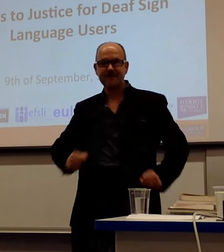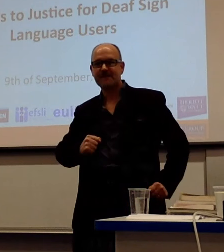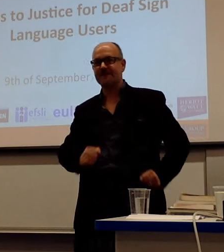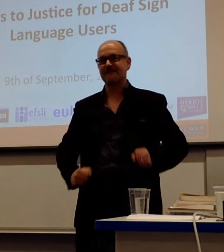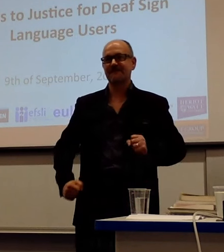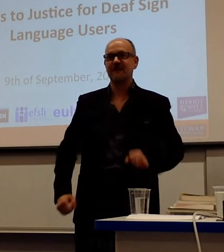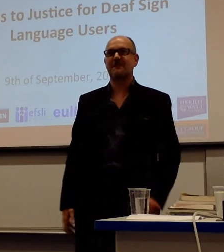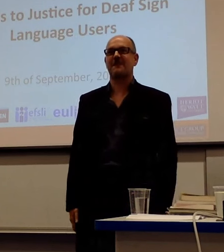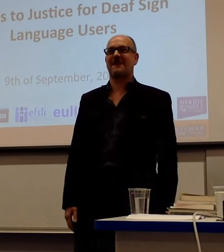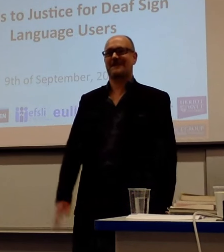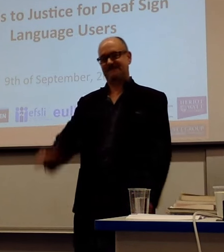Thank you.